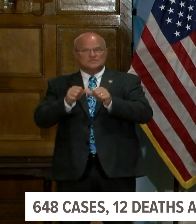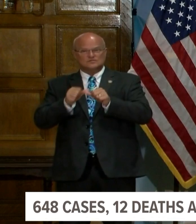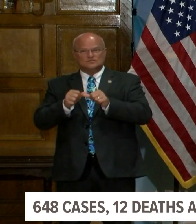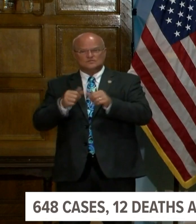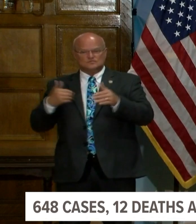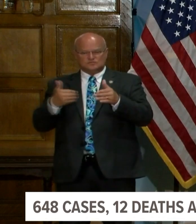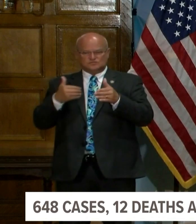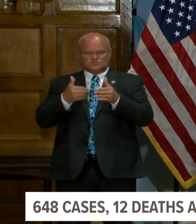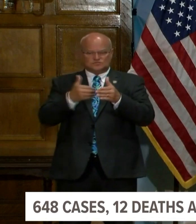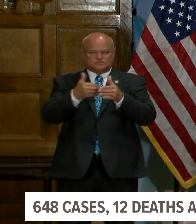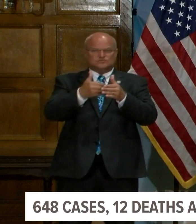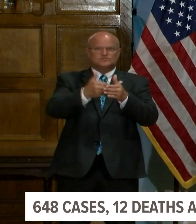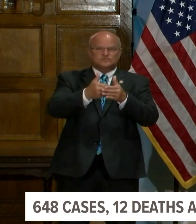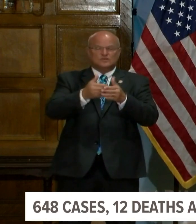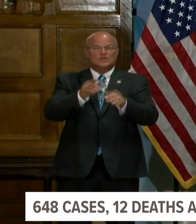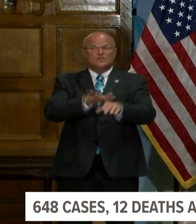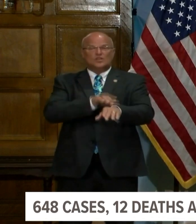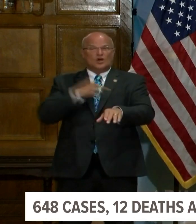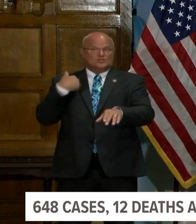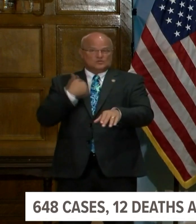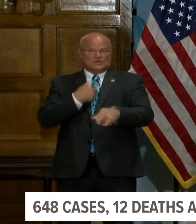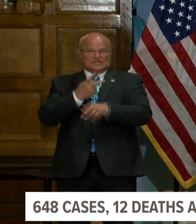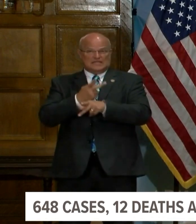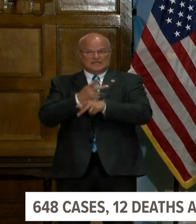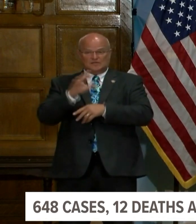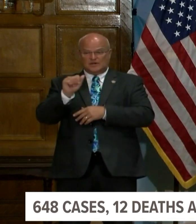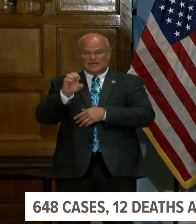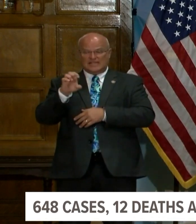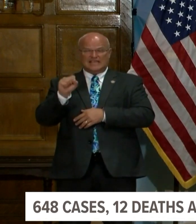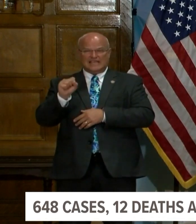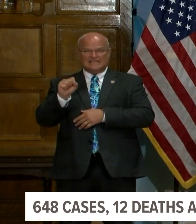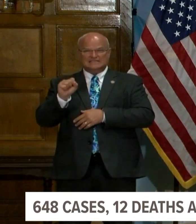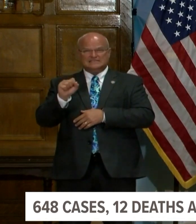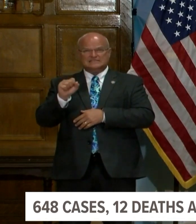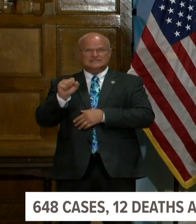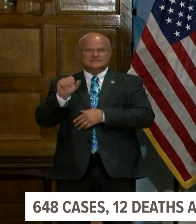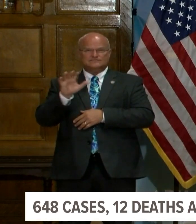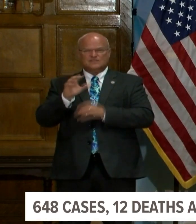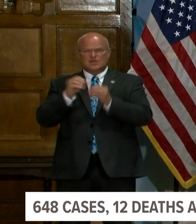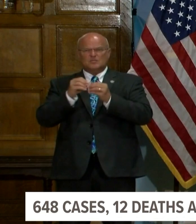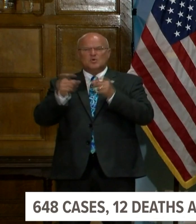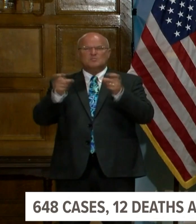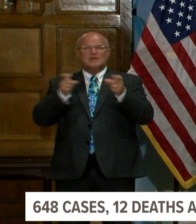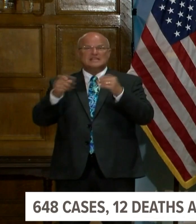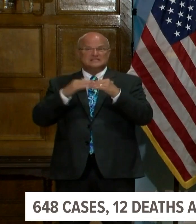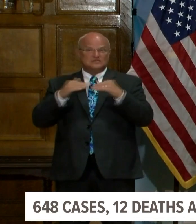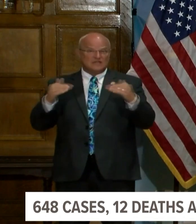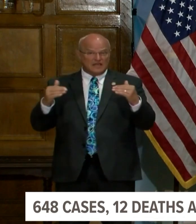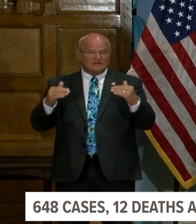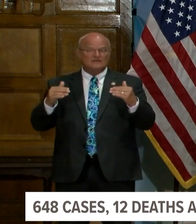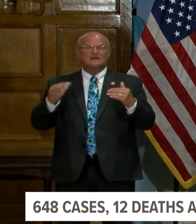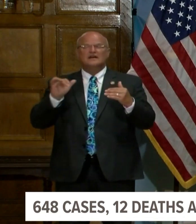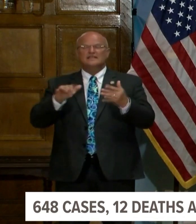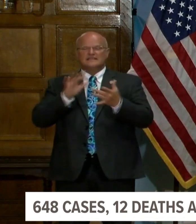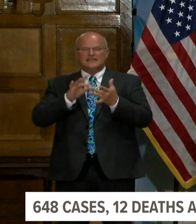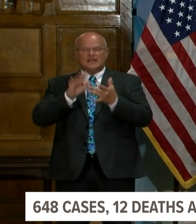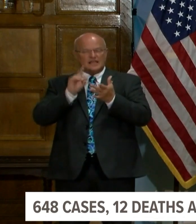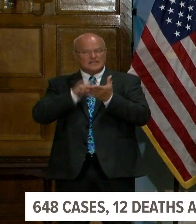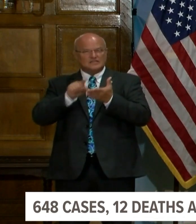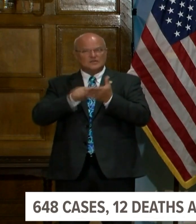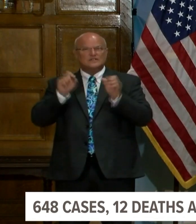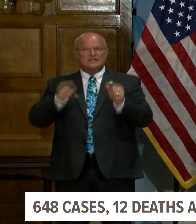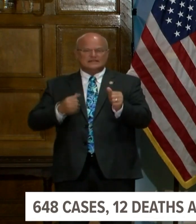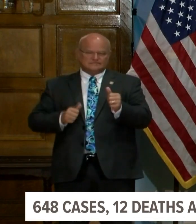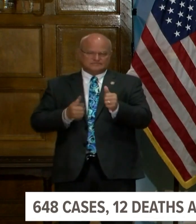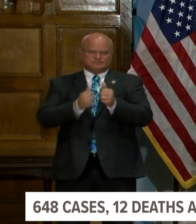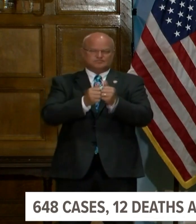to accelerate. And so as long as we can keep our cases at a more manageable level, then our contact tracers will be